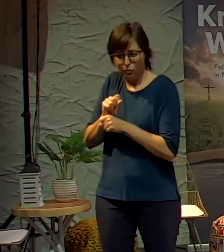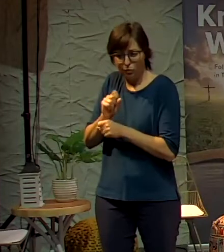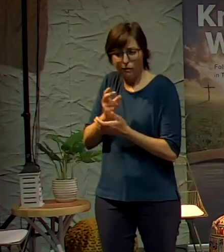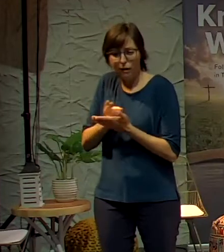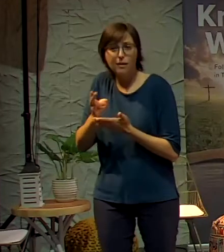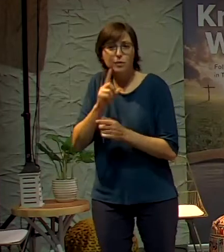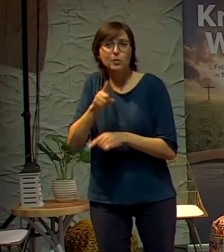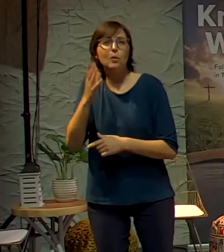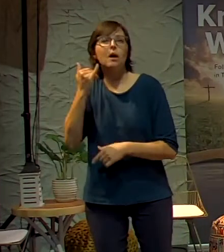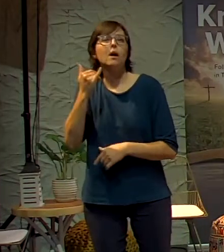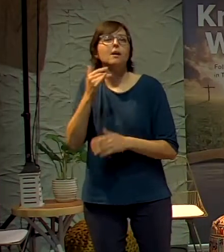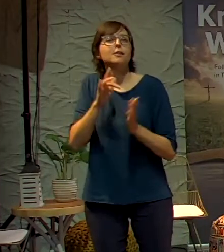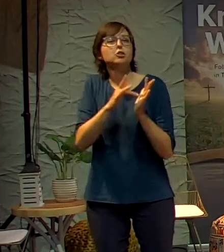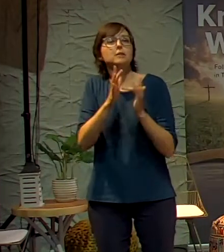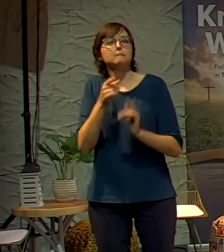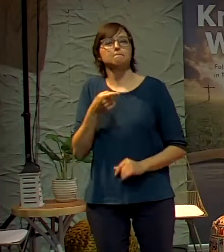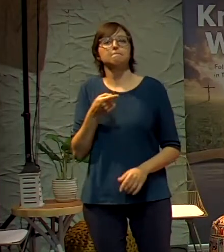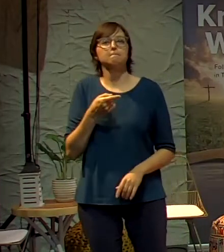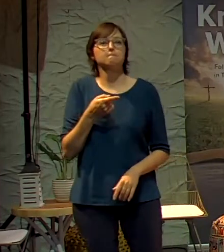I'm a disreputable character.